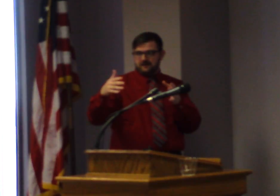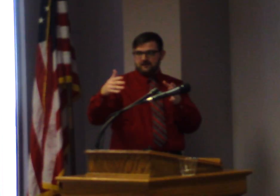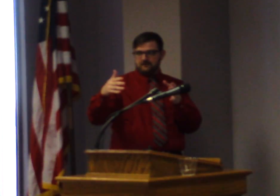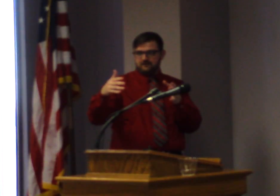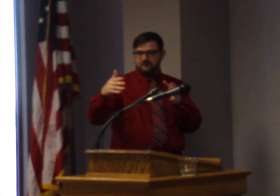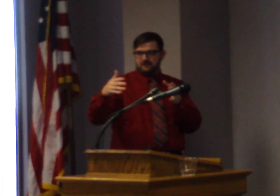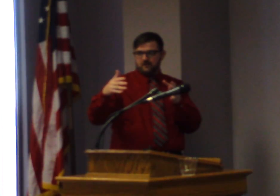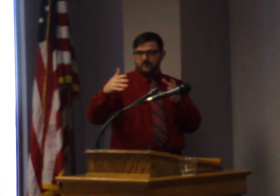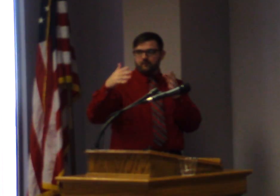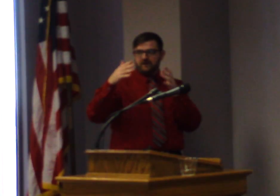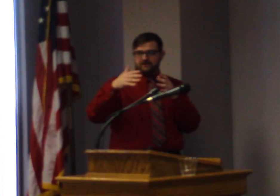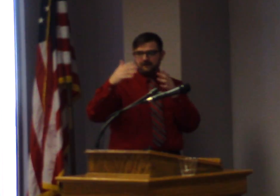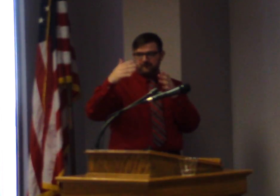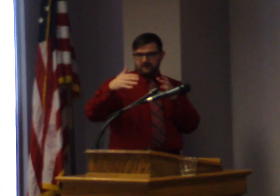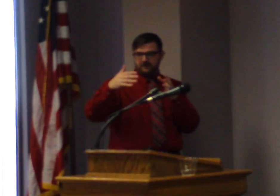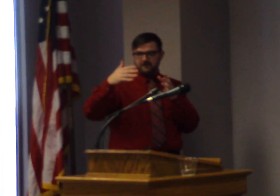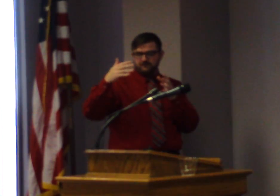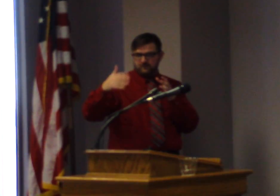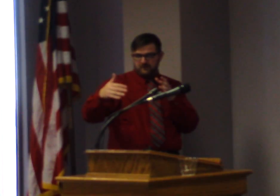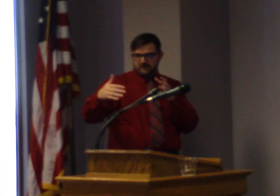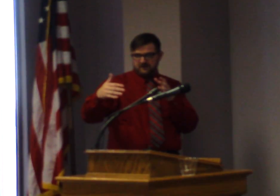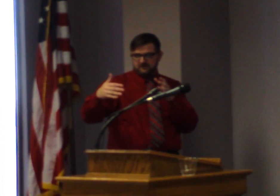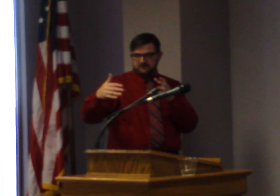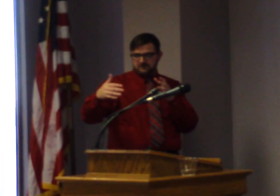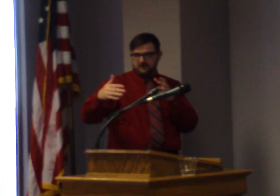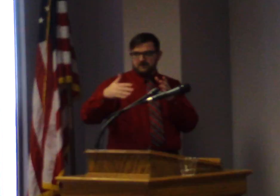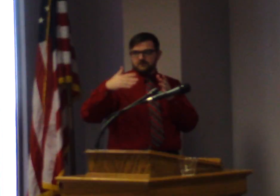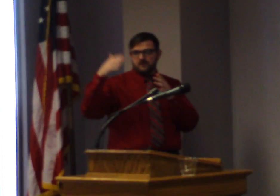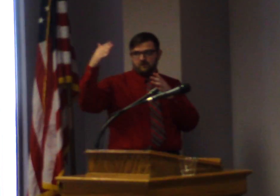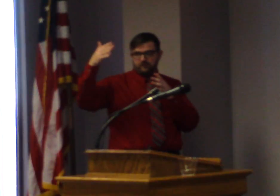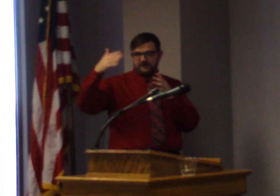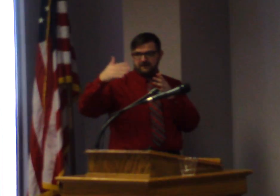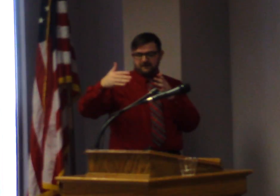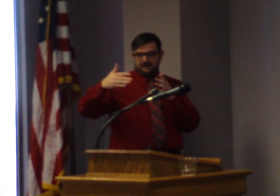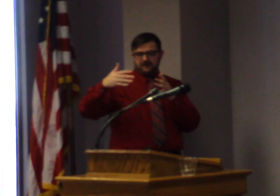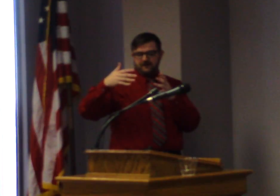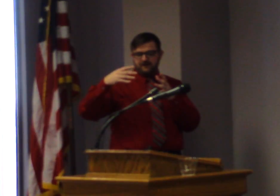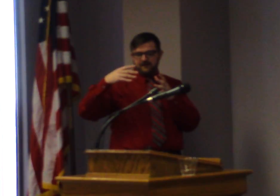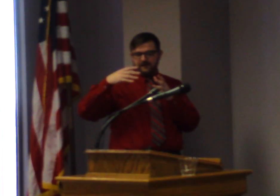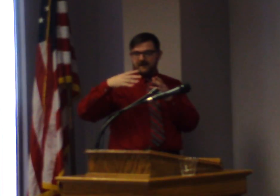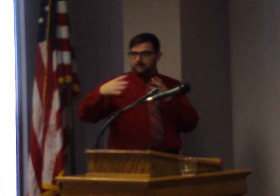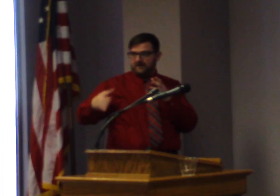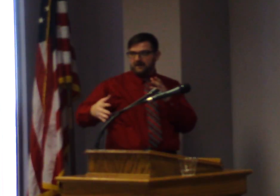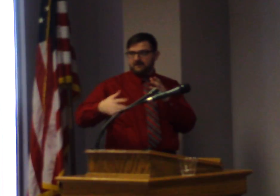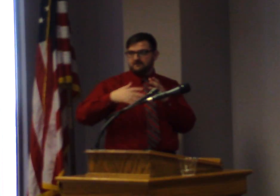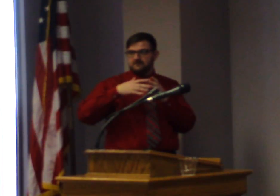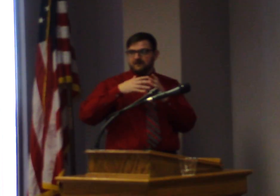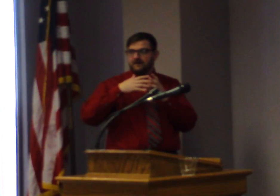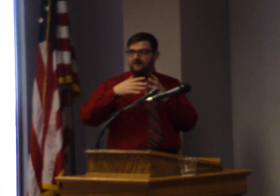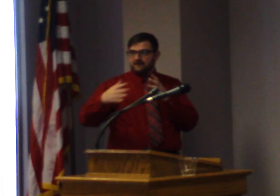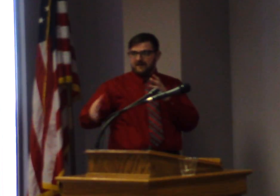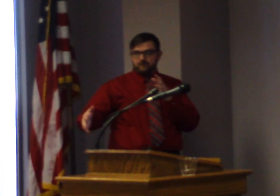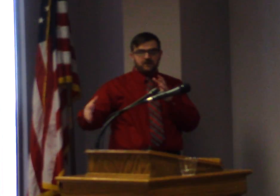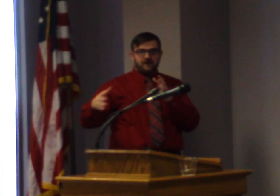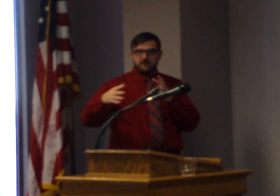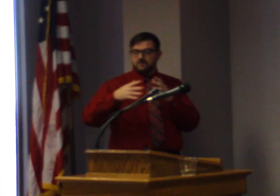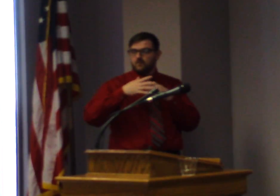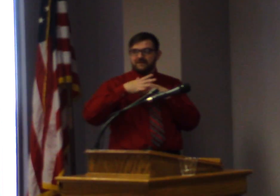communicate. Break that barrier of communication. So they'll bring in like iPads, laptops,